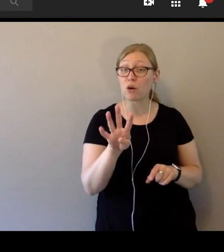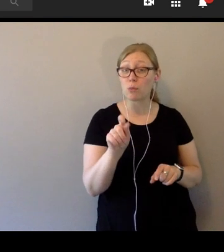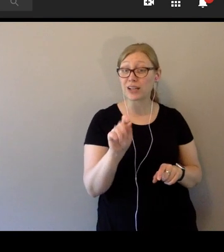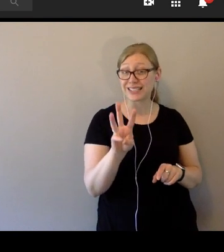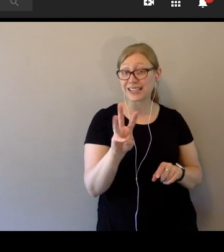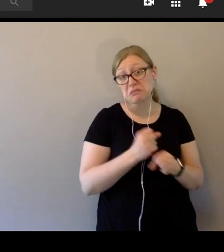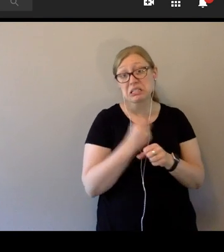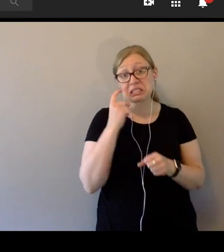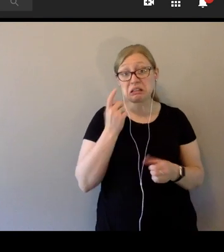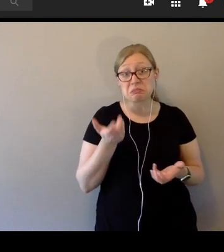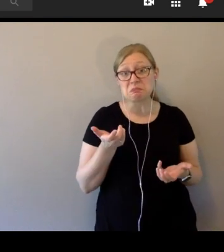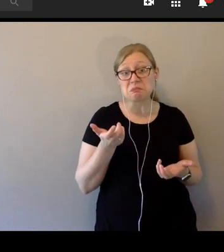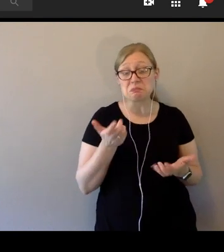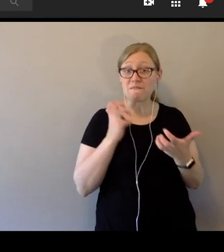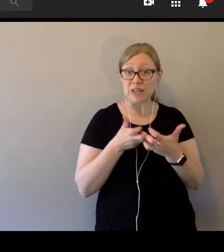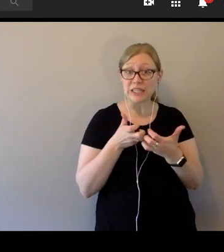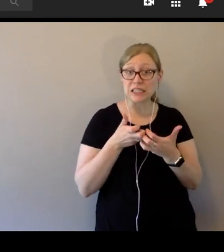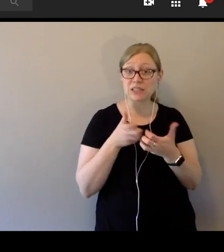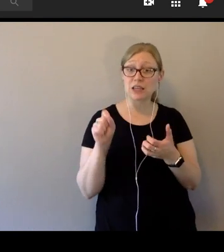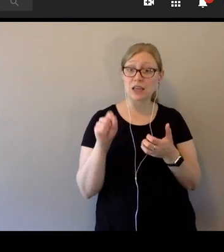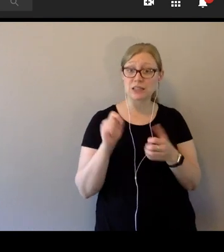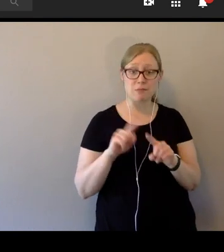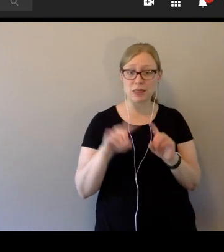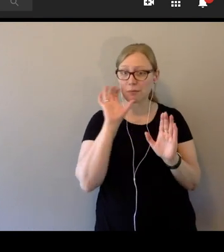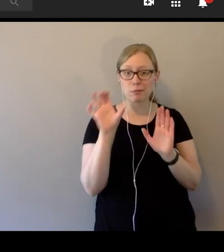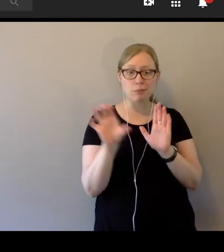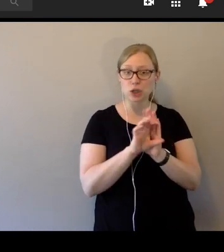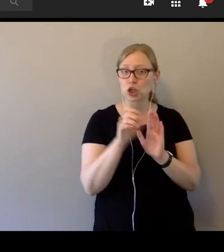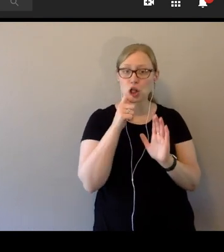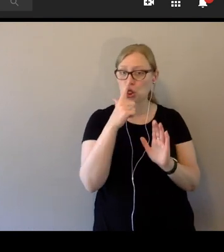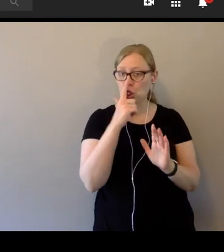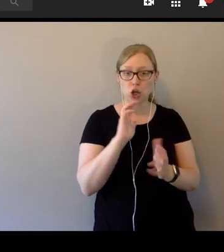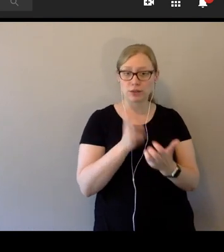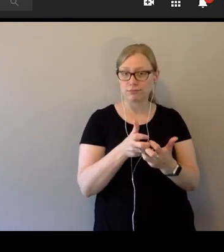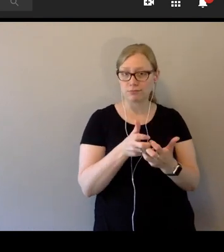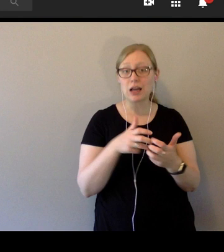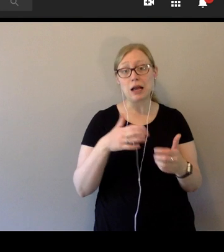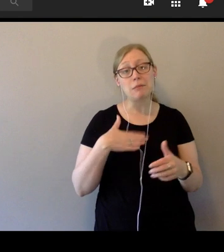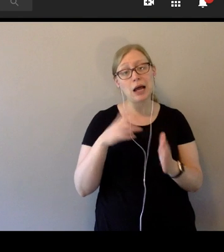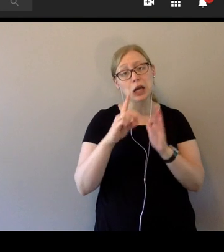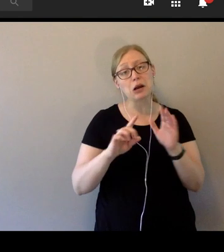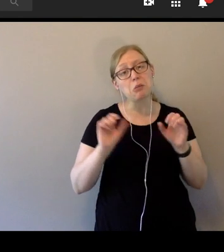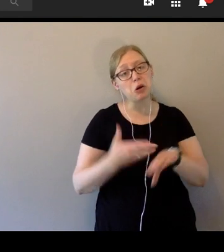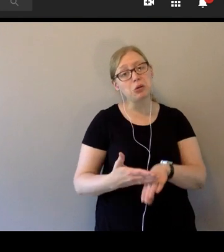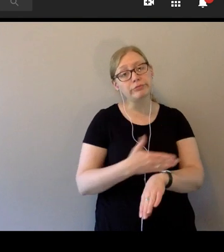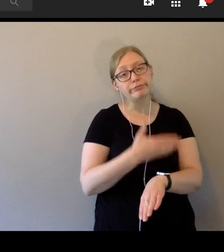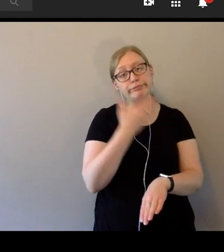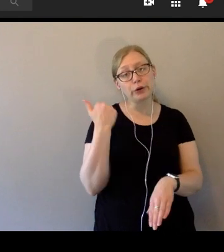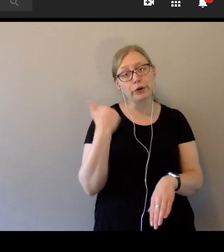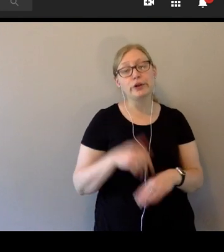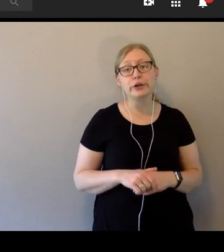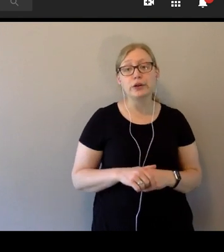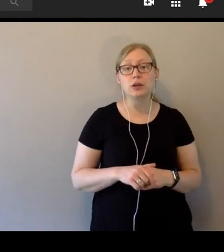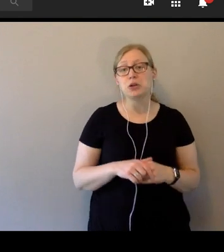sense, but the picture does. I mean, my diagram could have been better. So let's